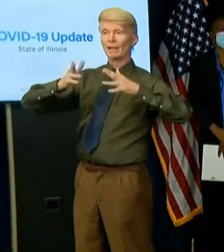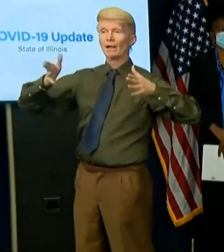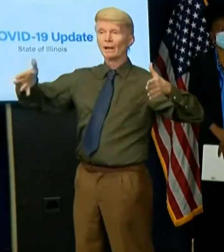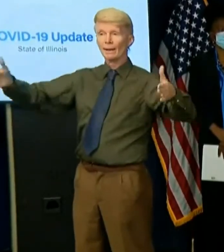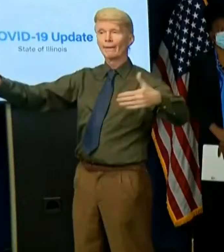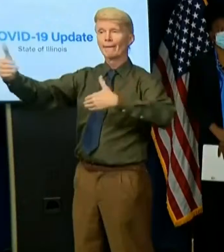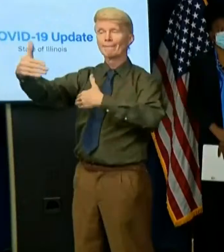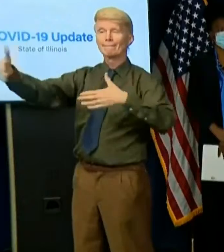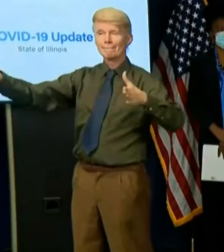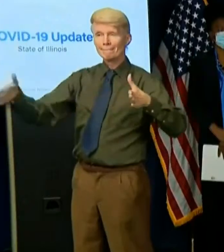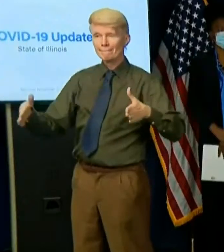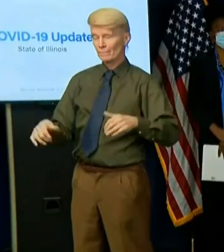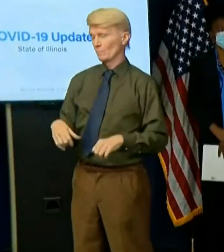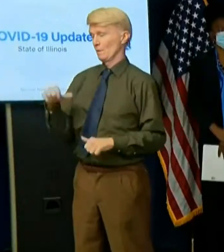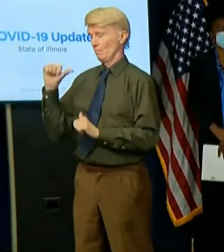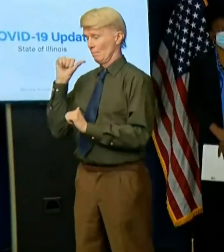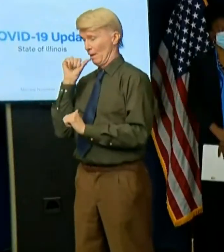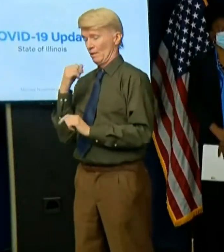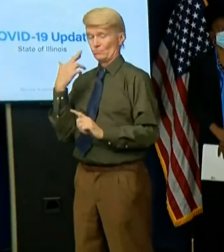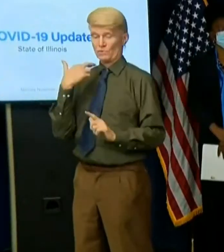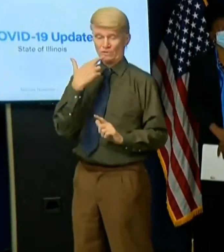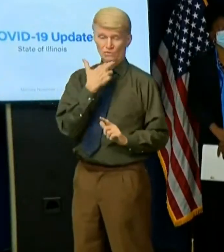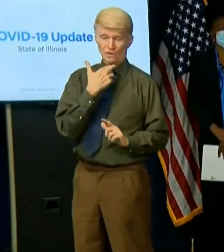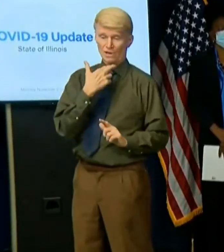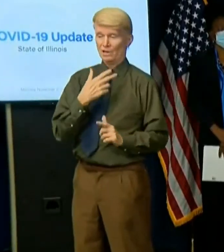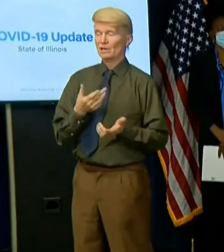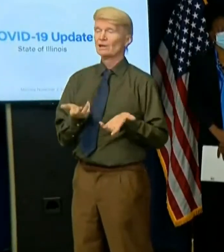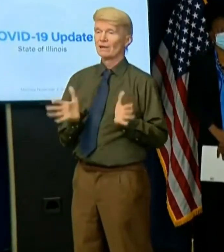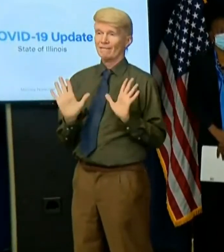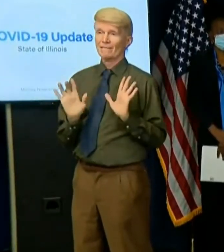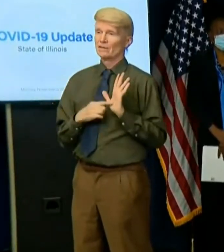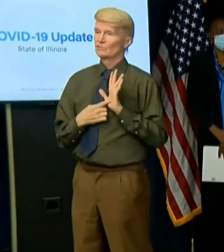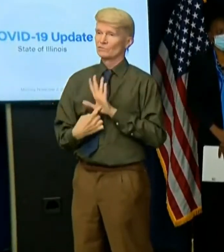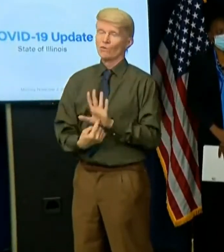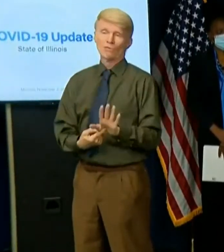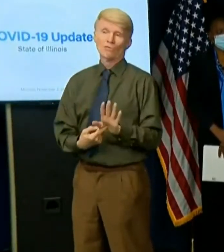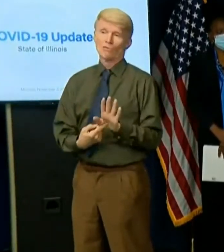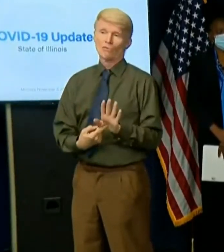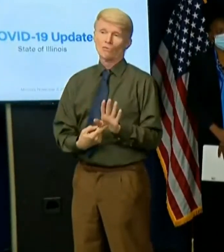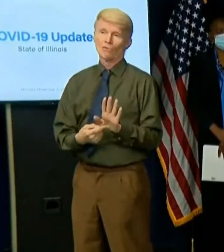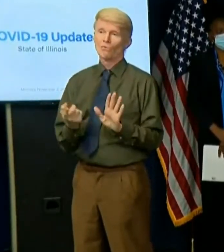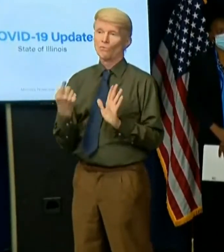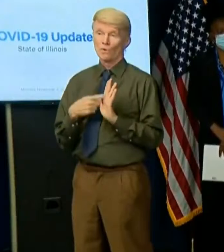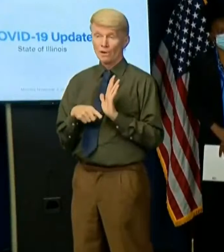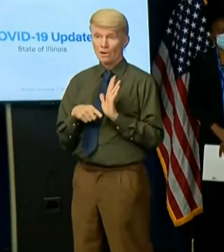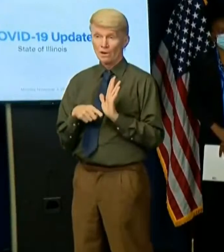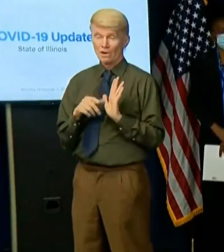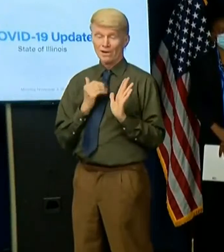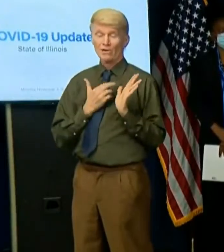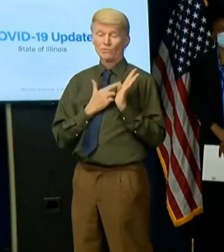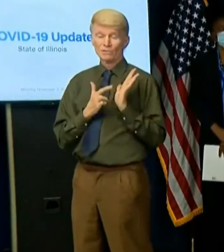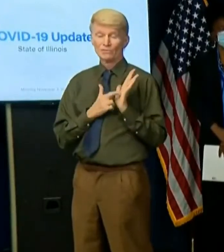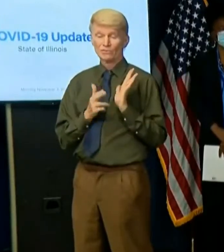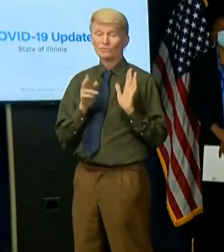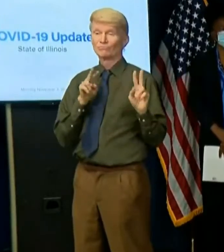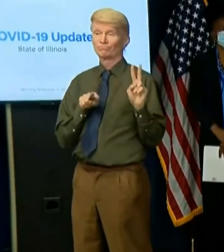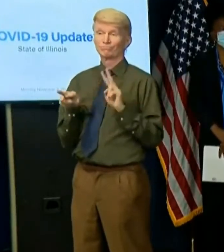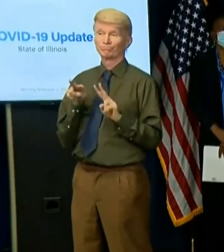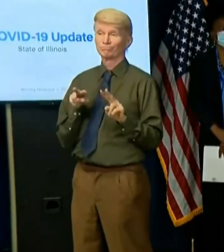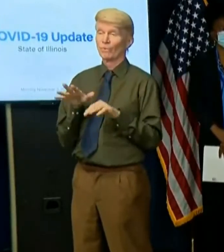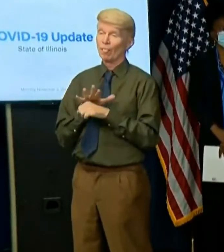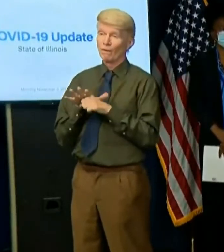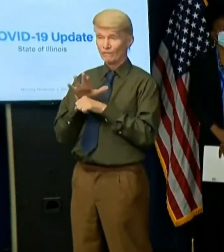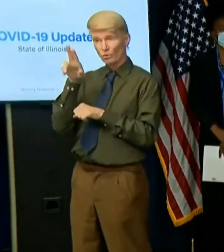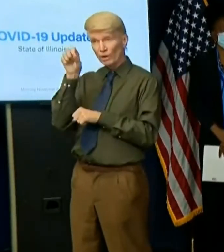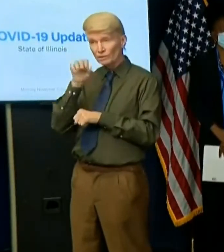Bars and restaurants, as I've said over and over again, show themselves in not only all of the studies around the